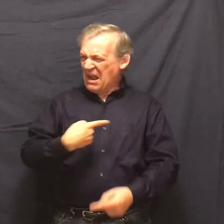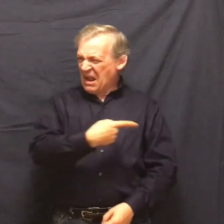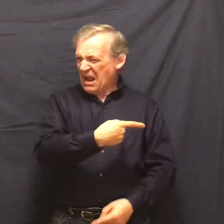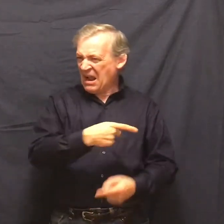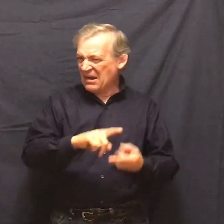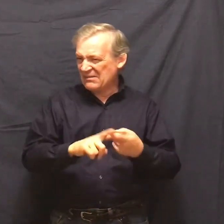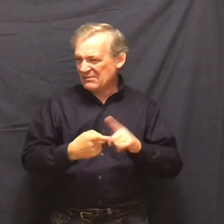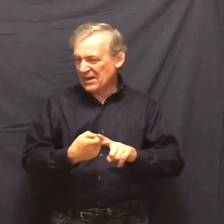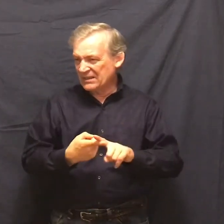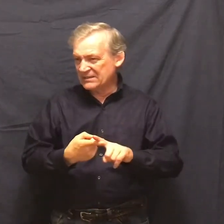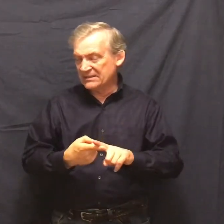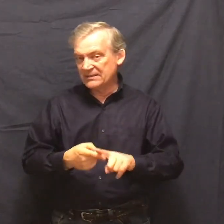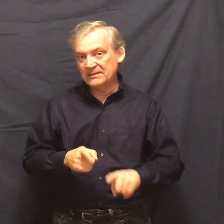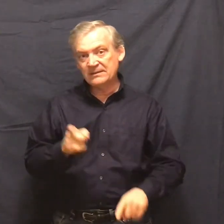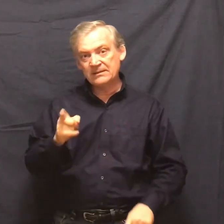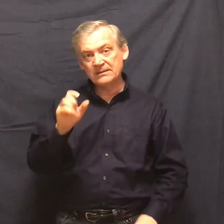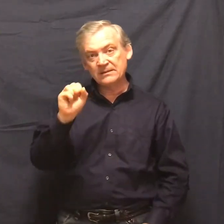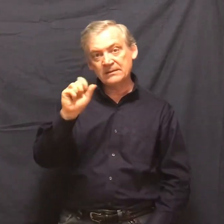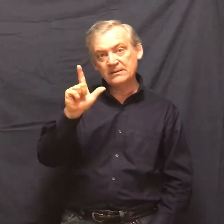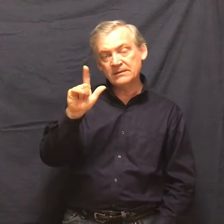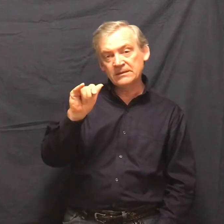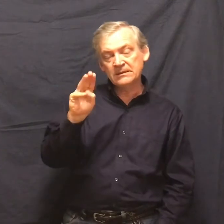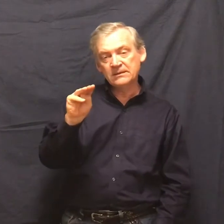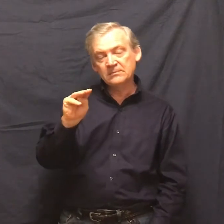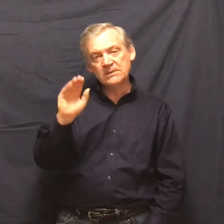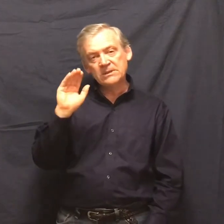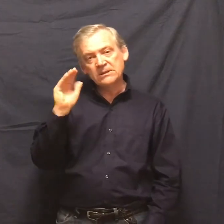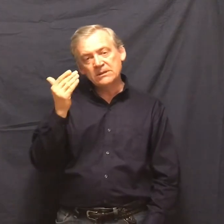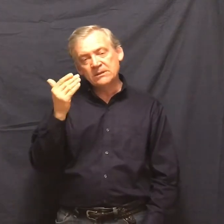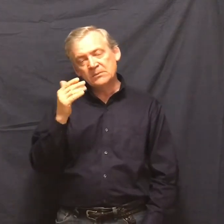Slim looked through George and beyond him.